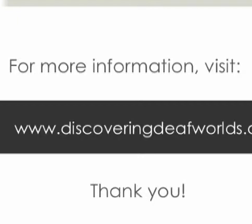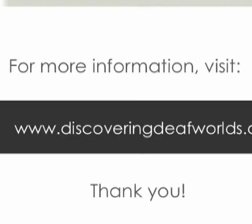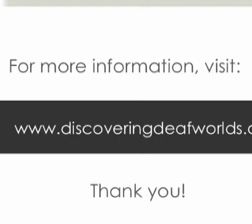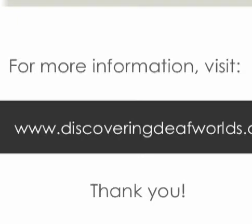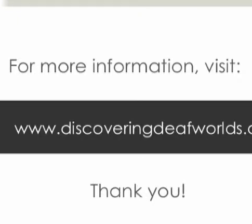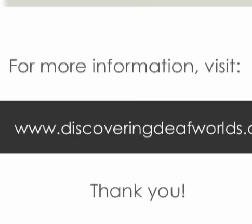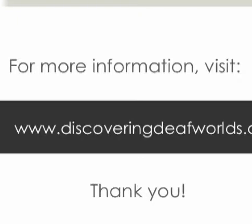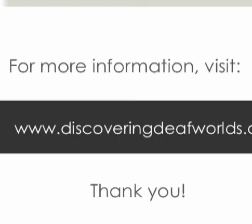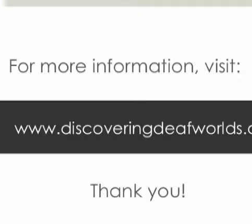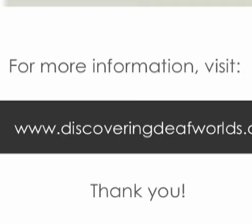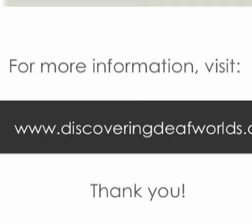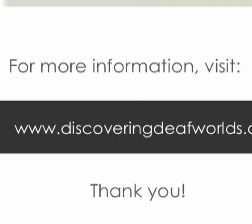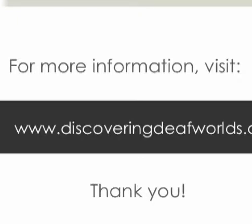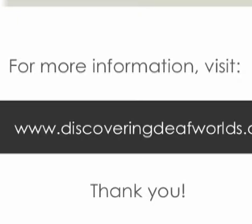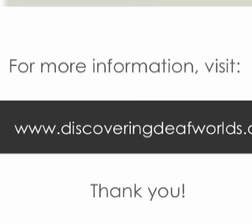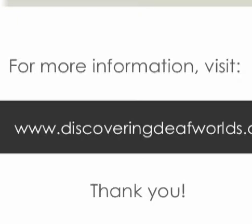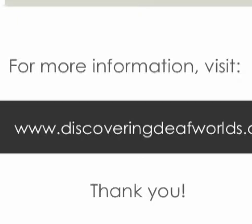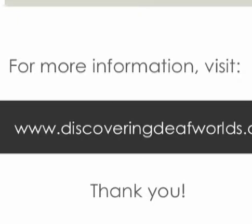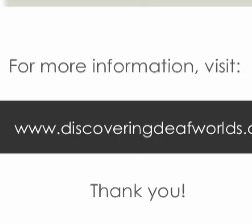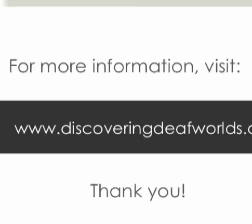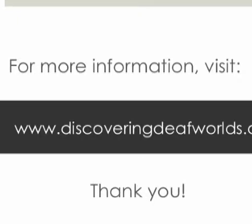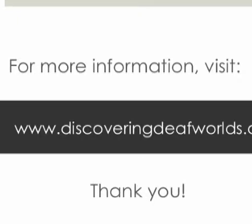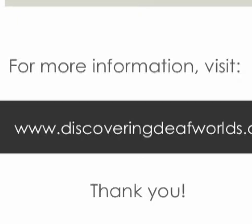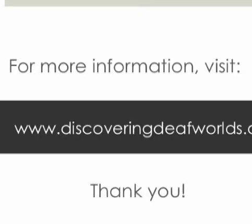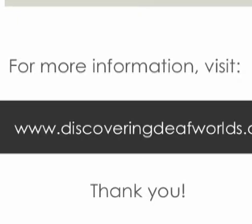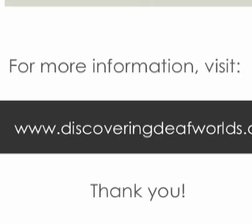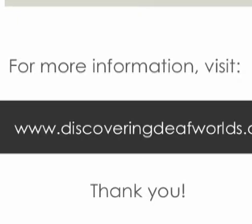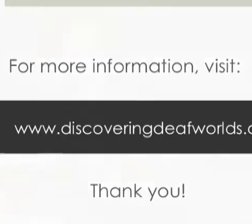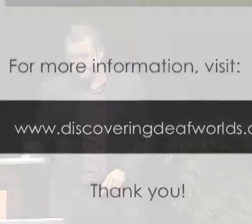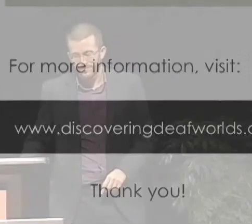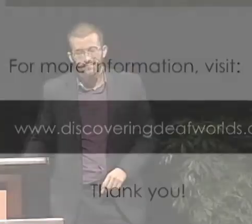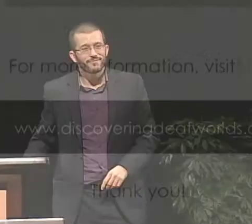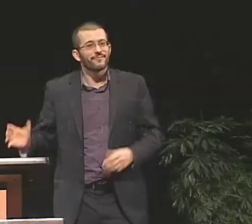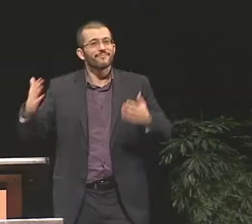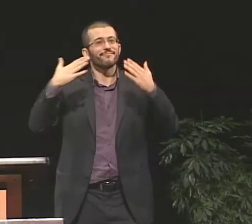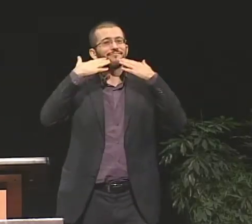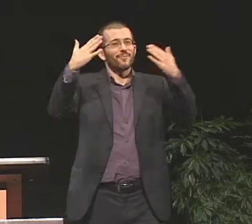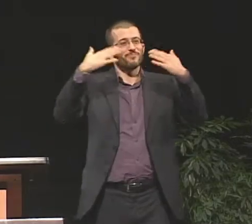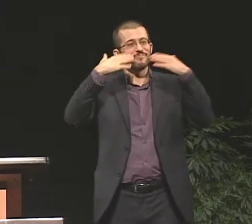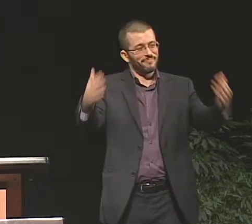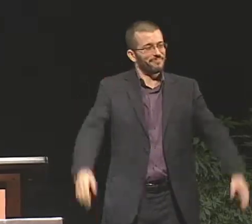Thank you all.